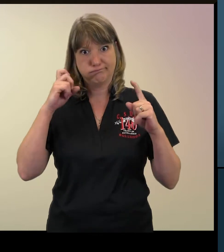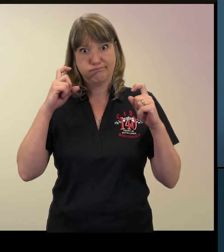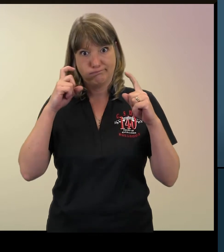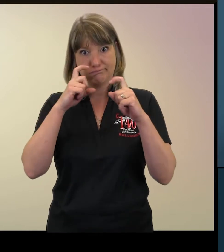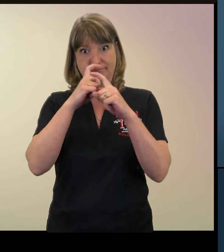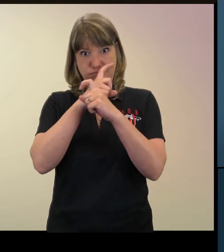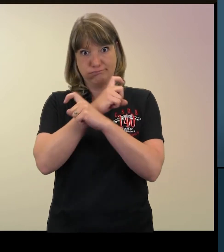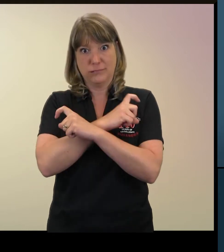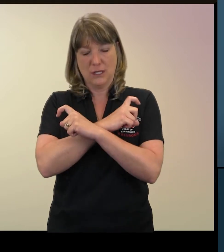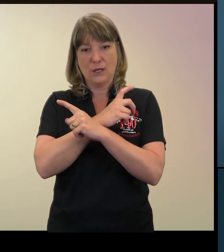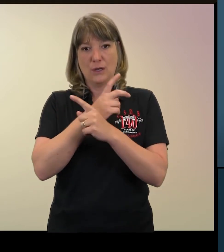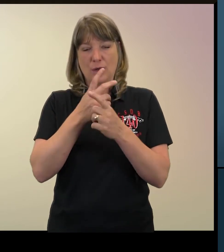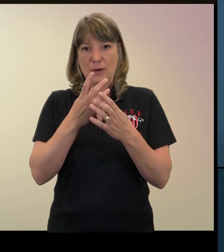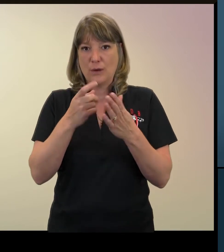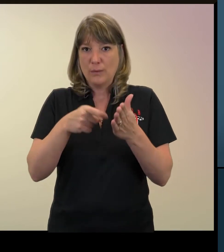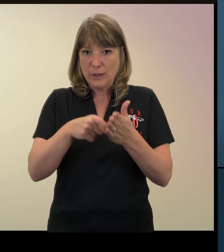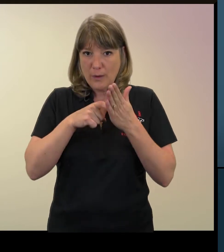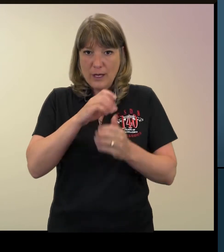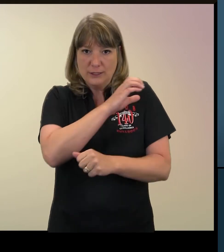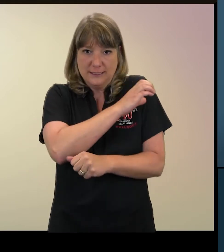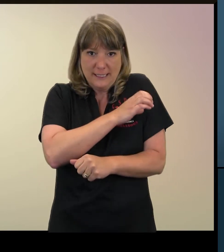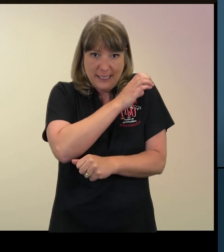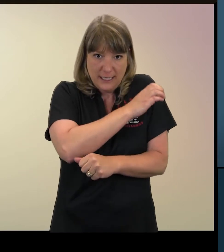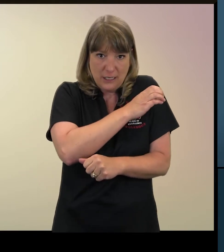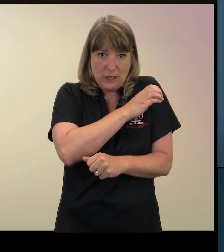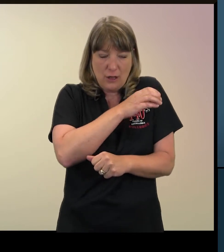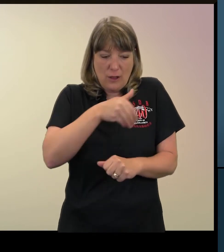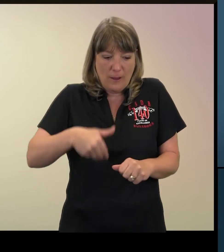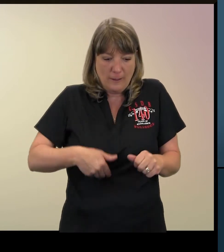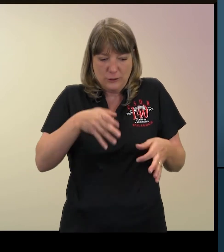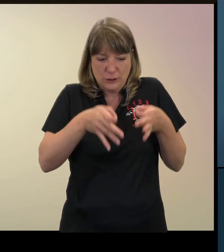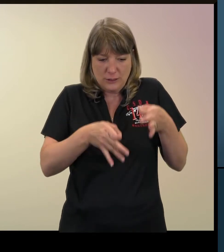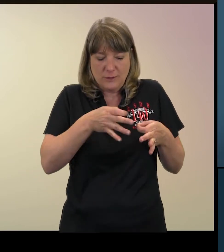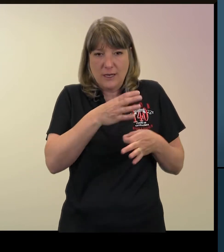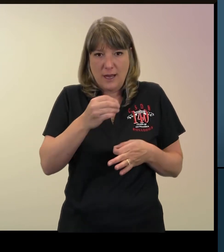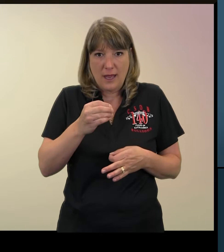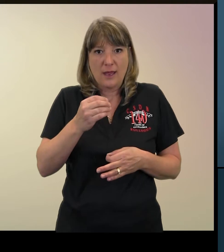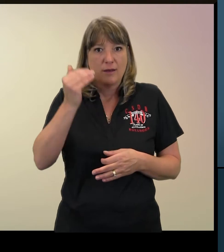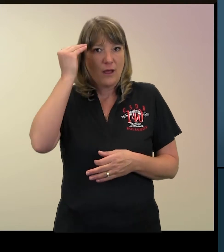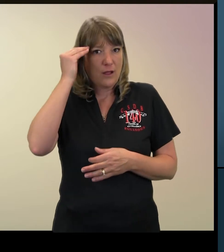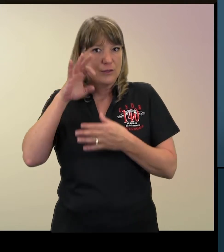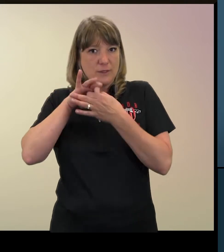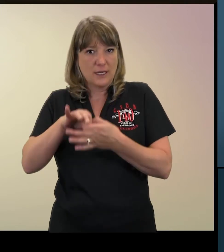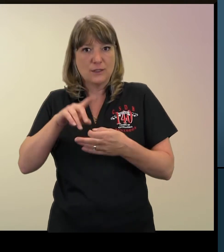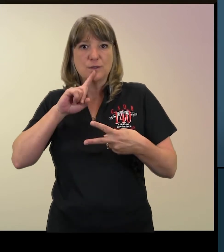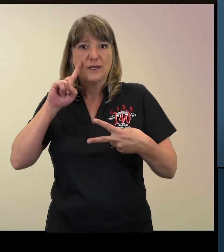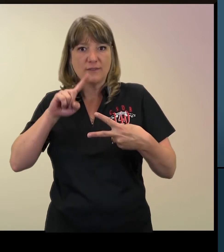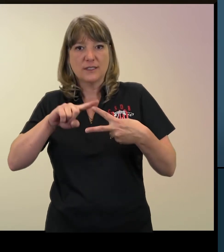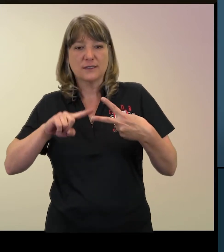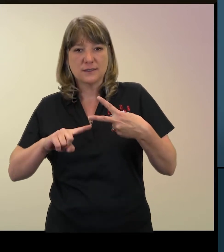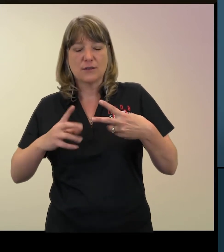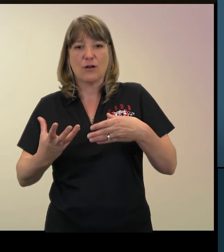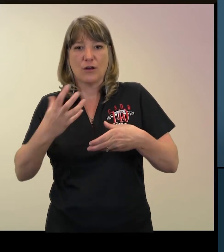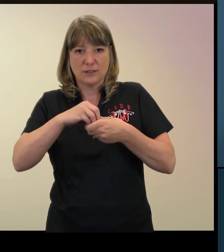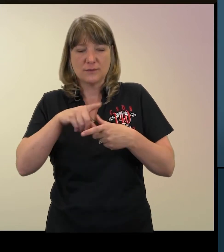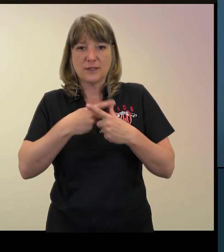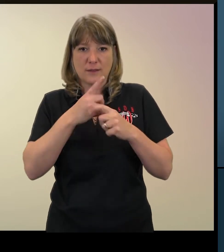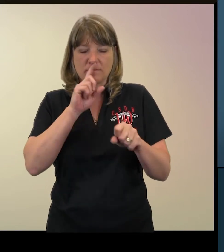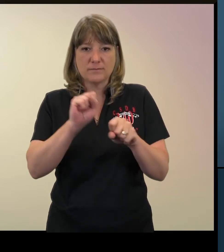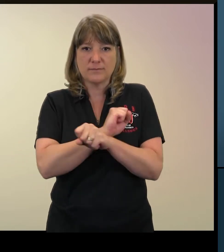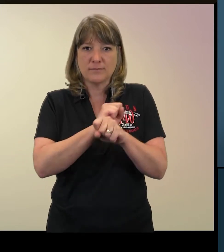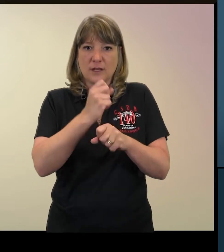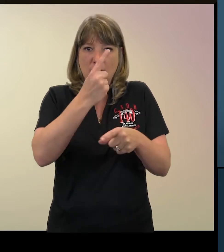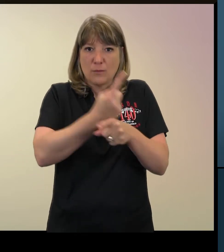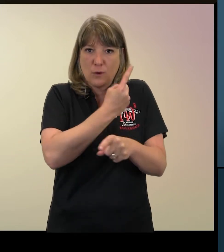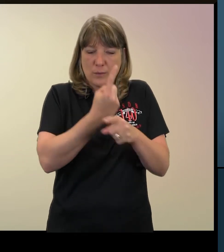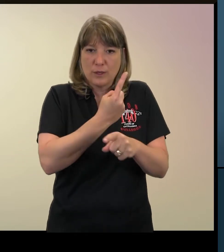is very complex and requires both clinical judgment and knowledge of both autism and deafness in order